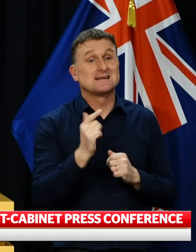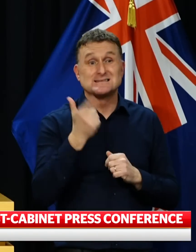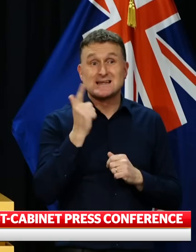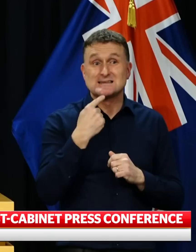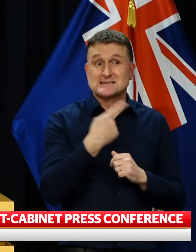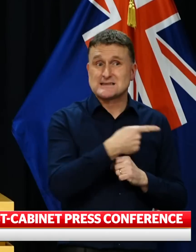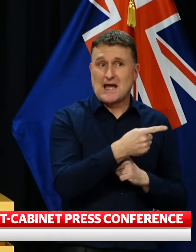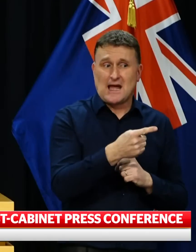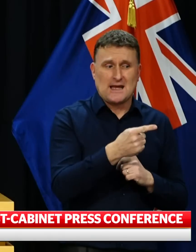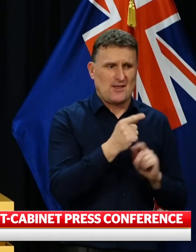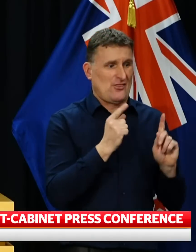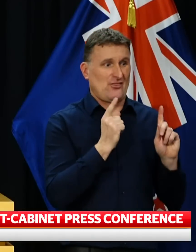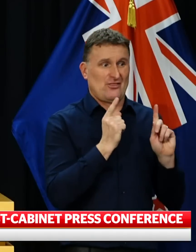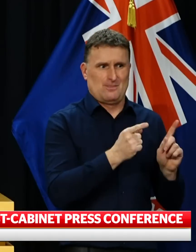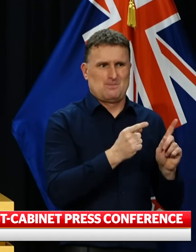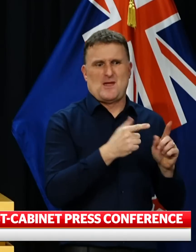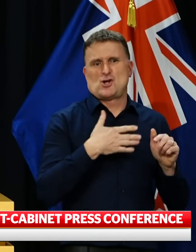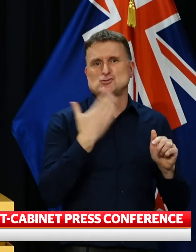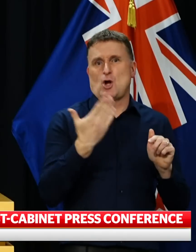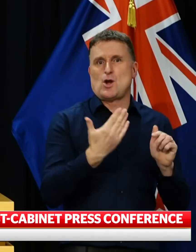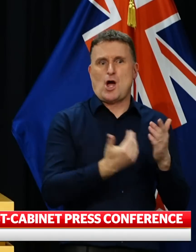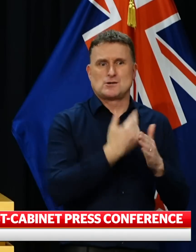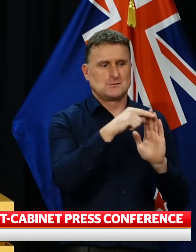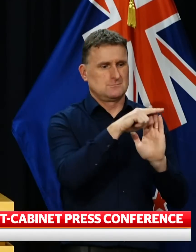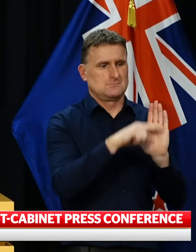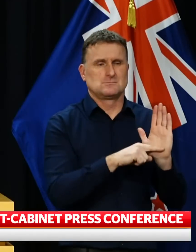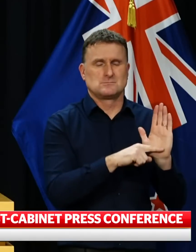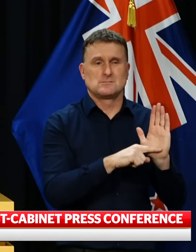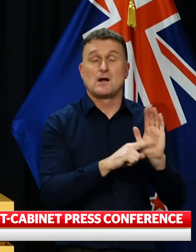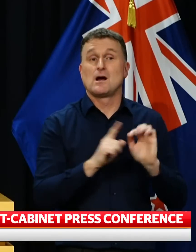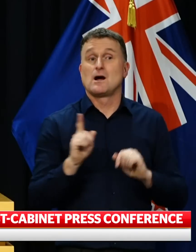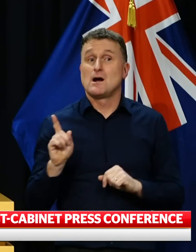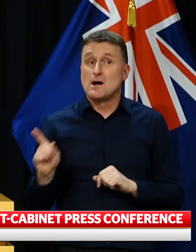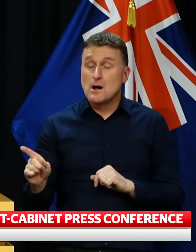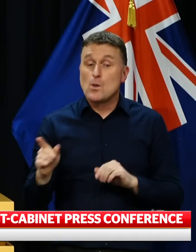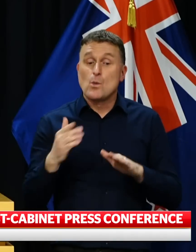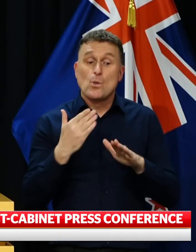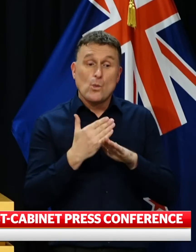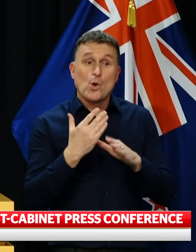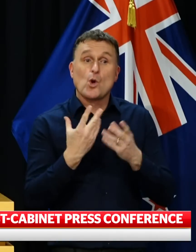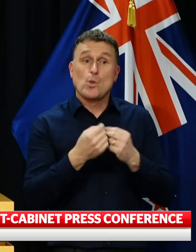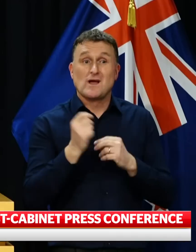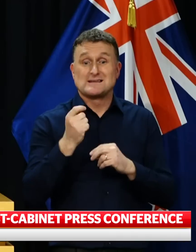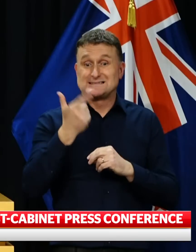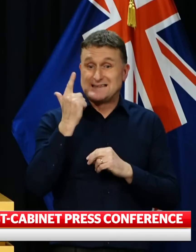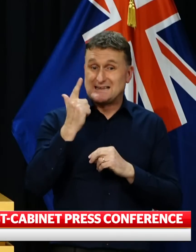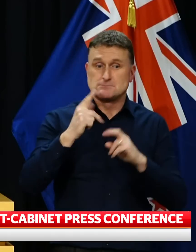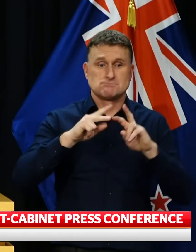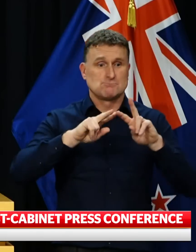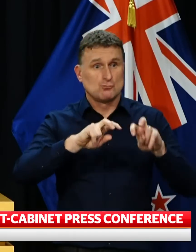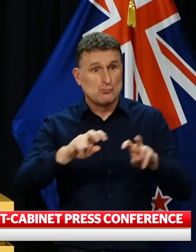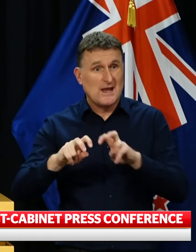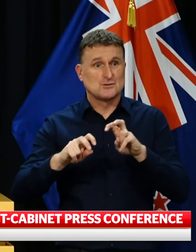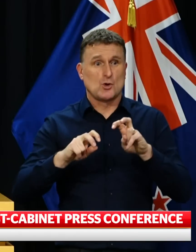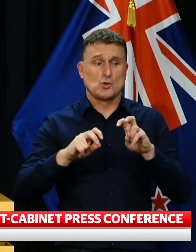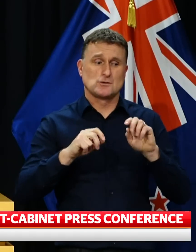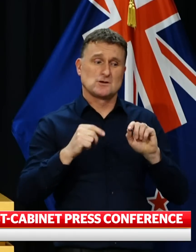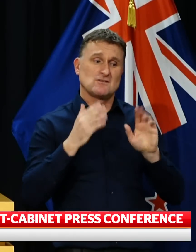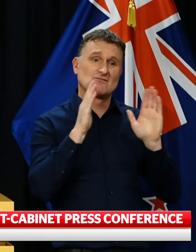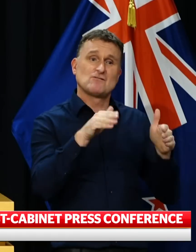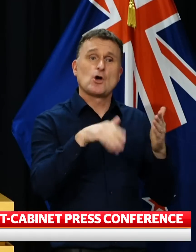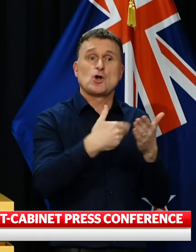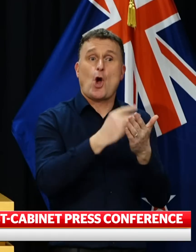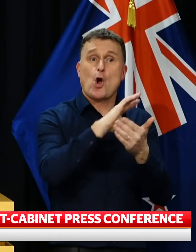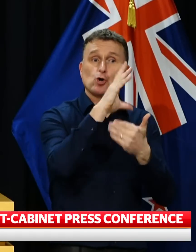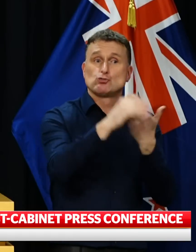don't like it. We've worked very closely with educational researchers and with the teaching community around the curriculum review to make